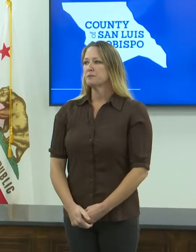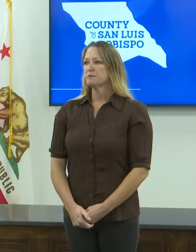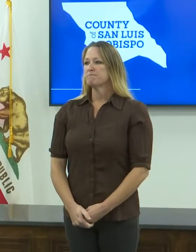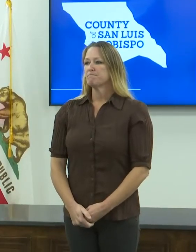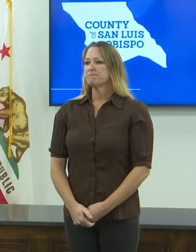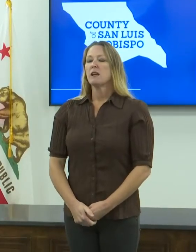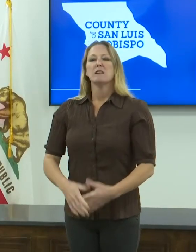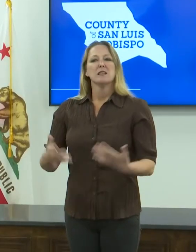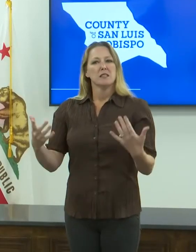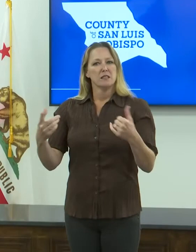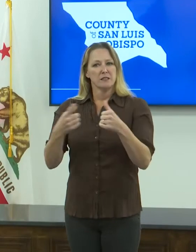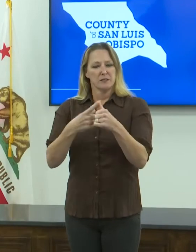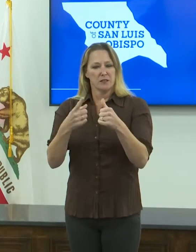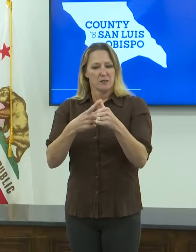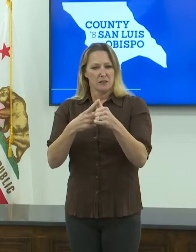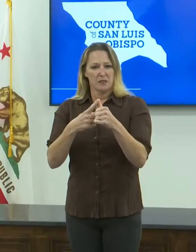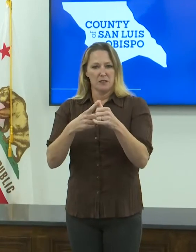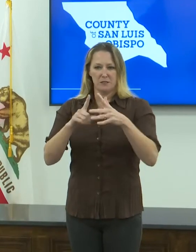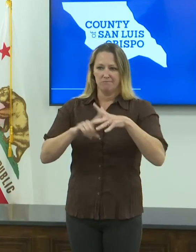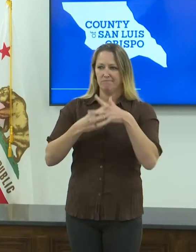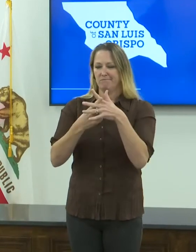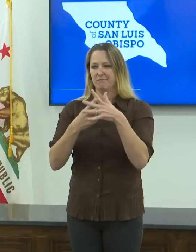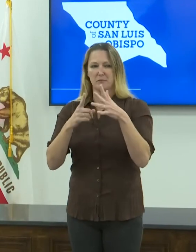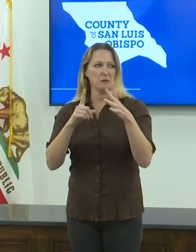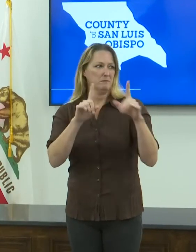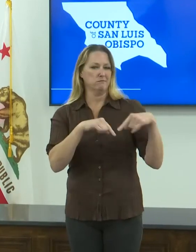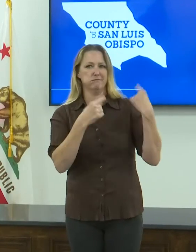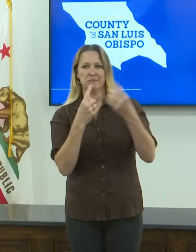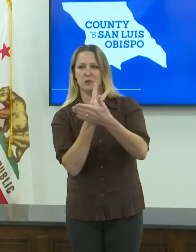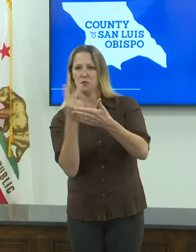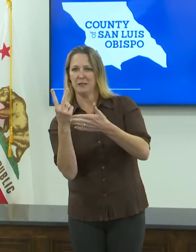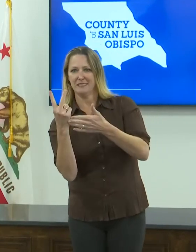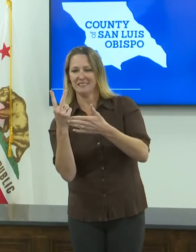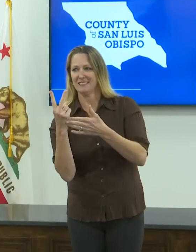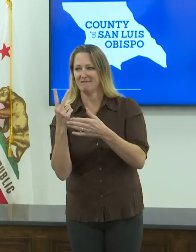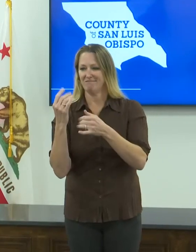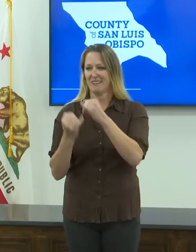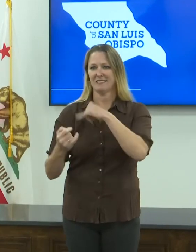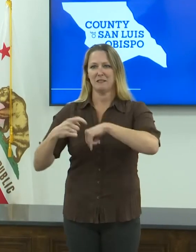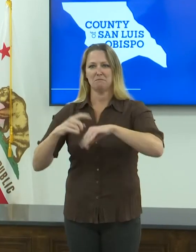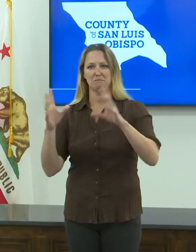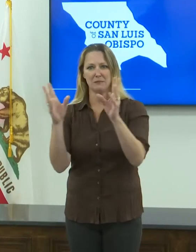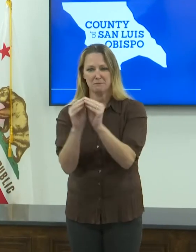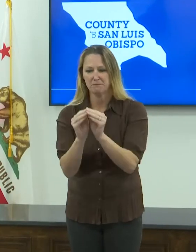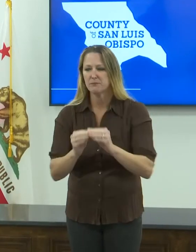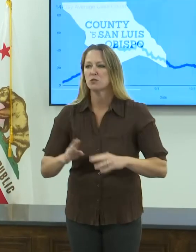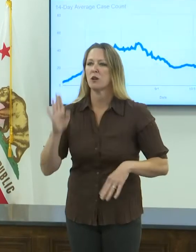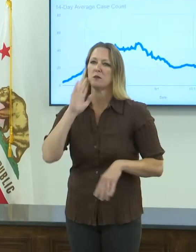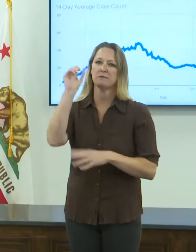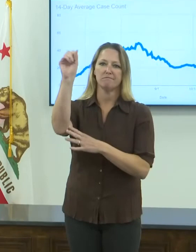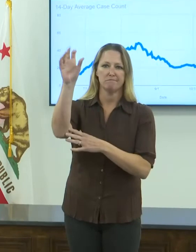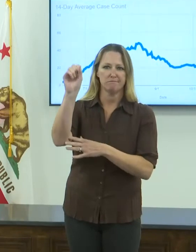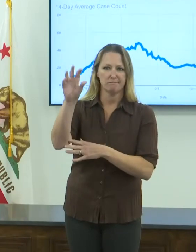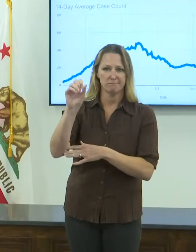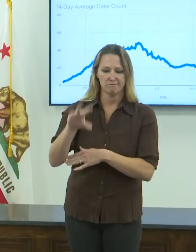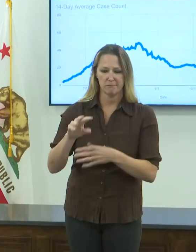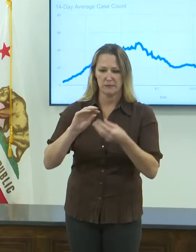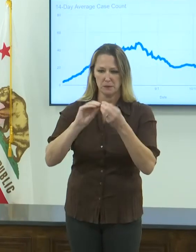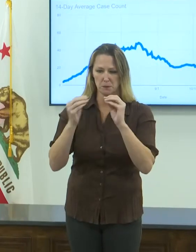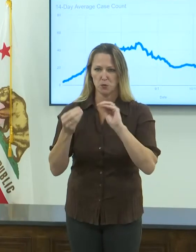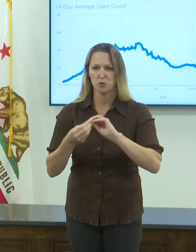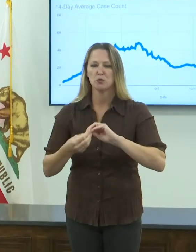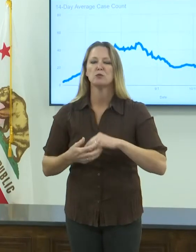So let me first start. It's been a couple of weeks since I've been before you with where we are in this county.